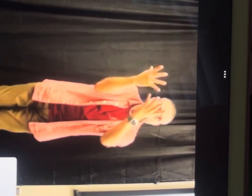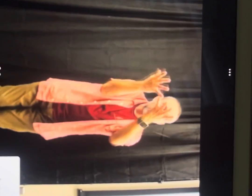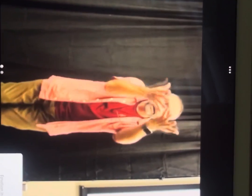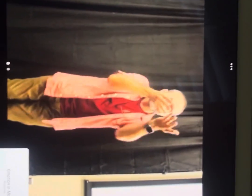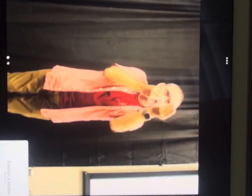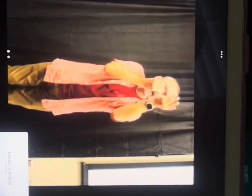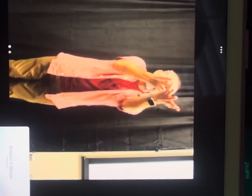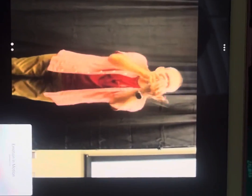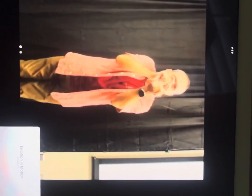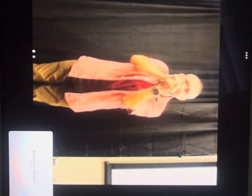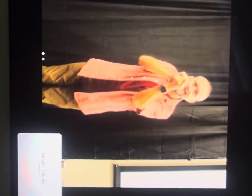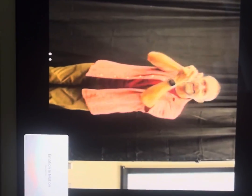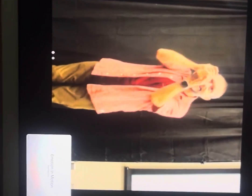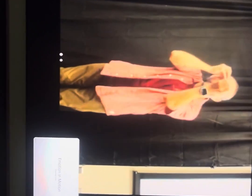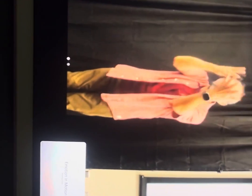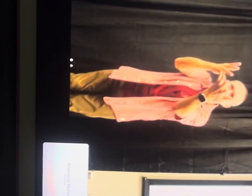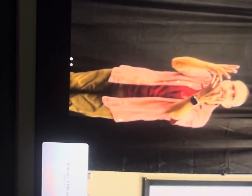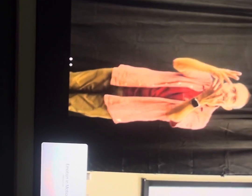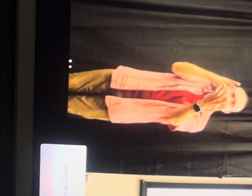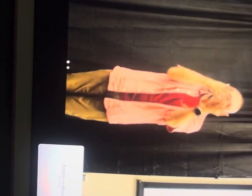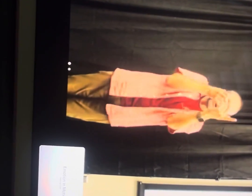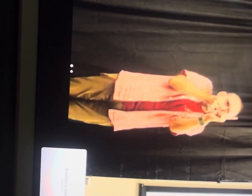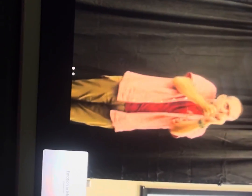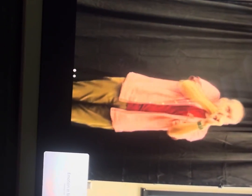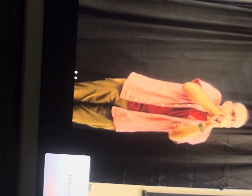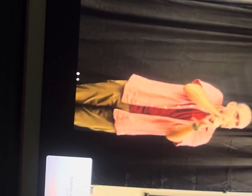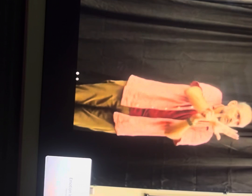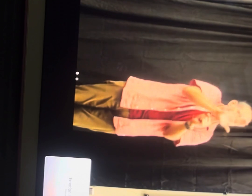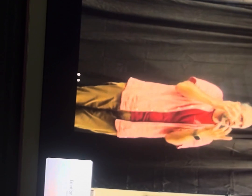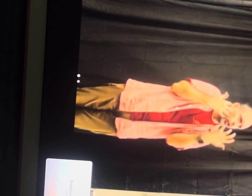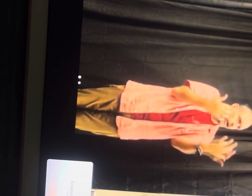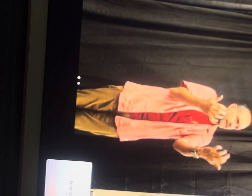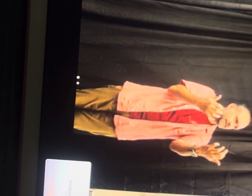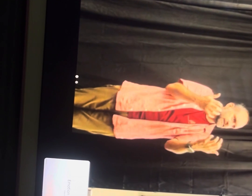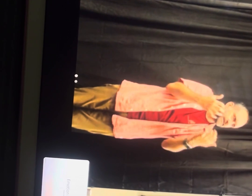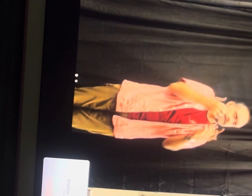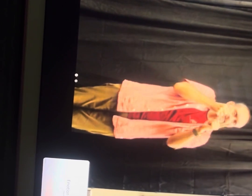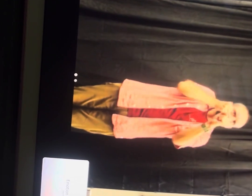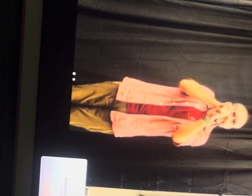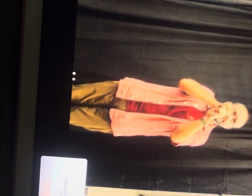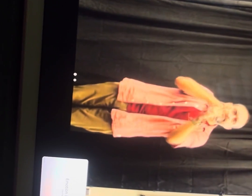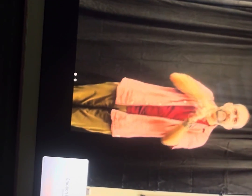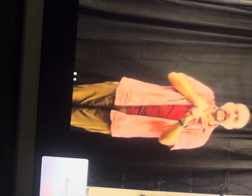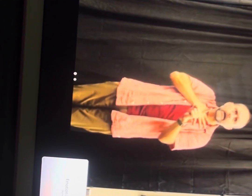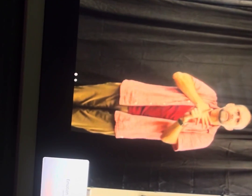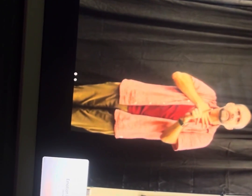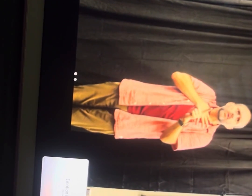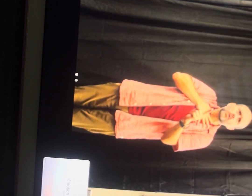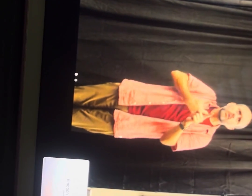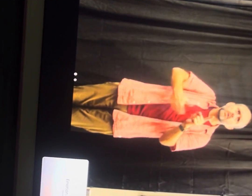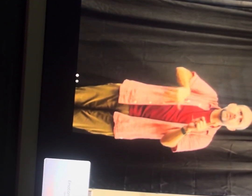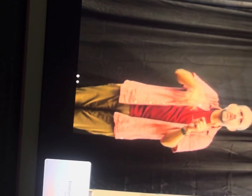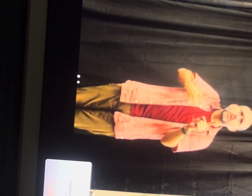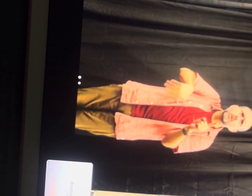and also provide specific information that will impact your audience and make them feel,